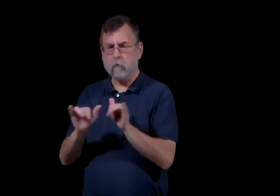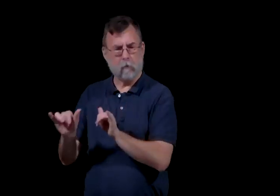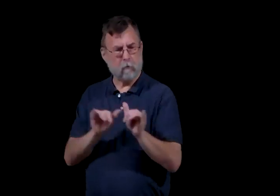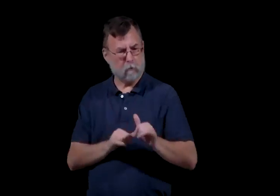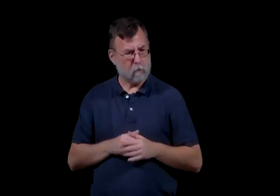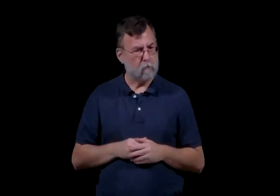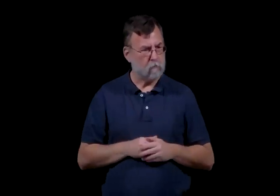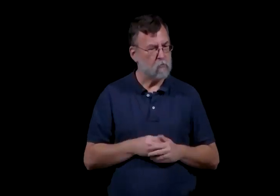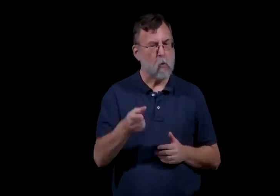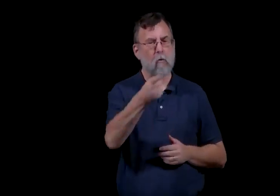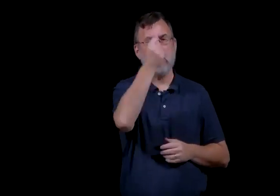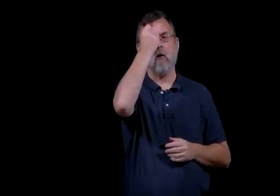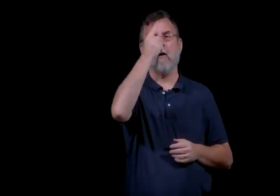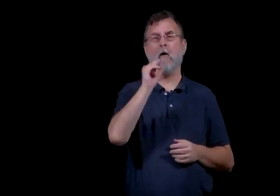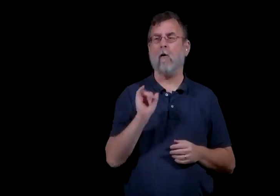same.